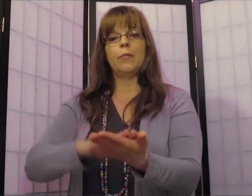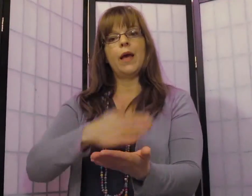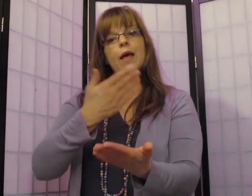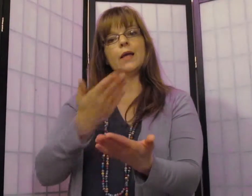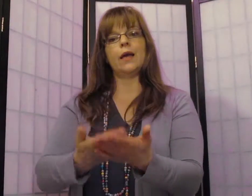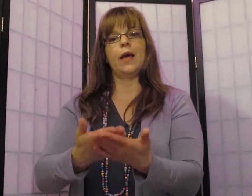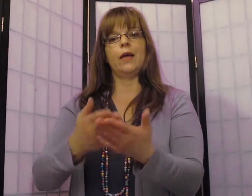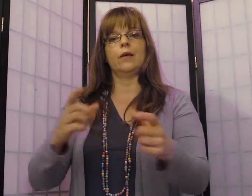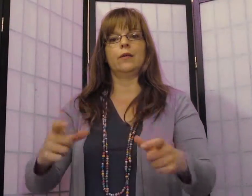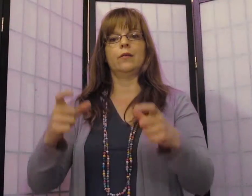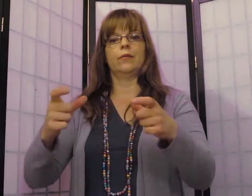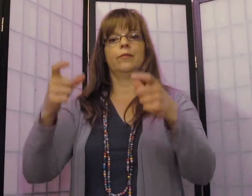pancake.